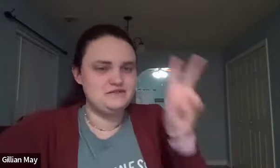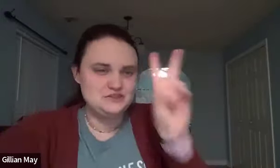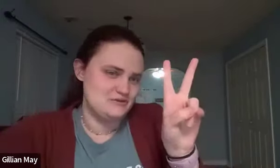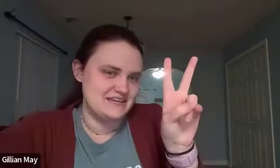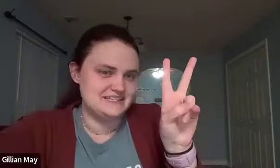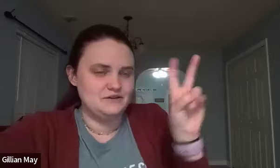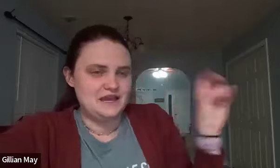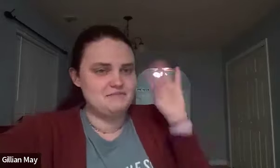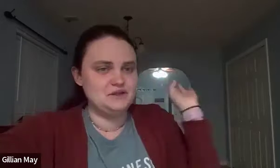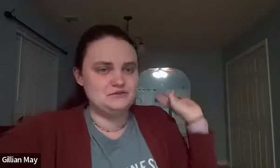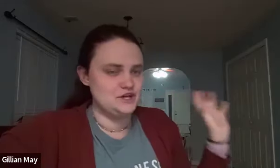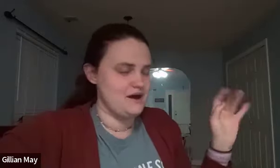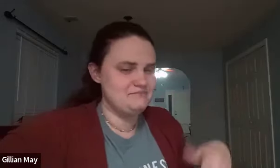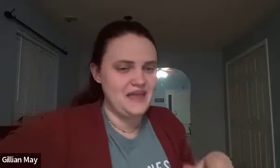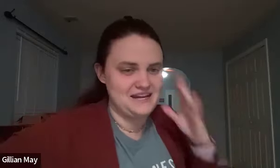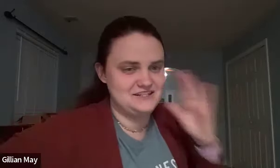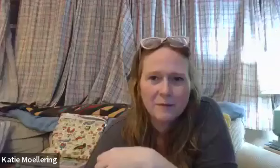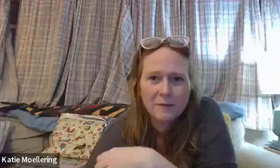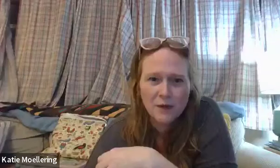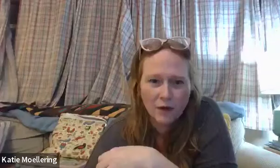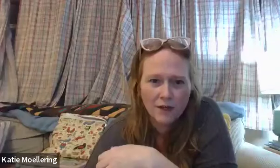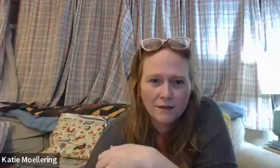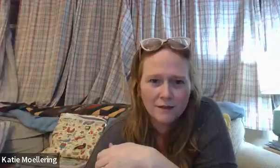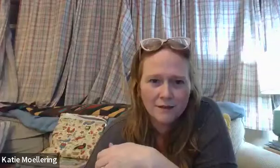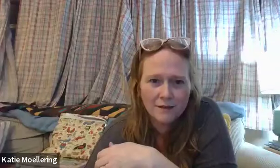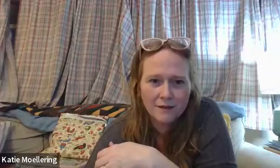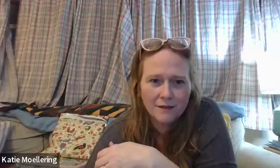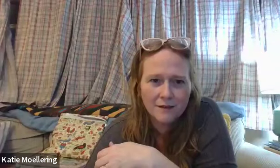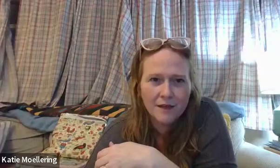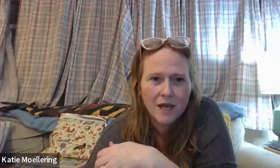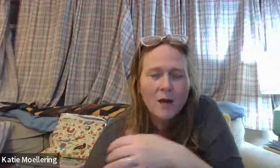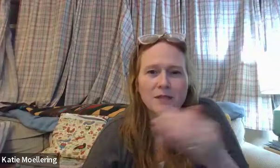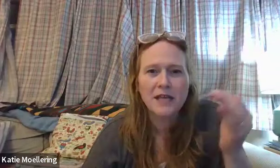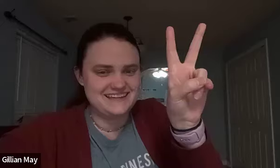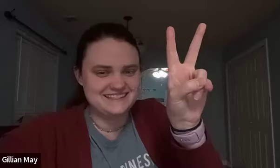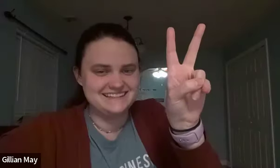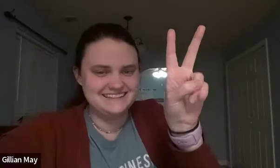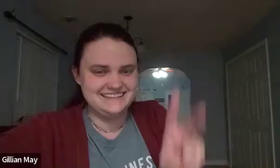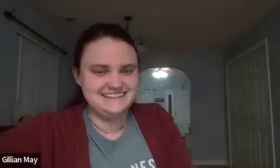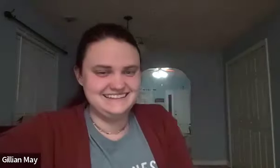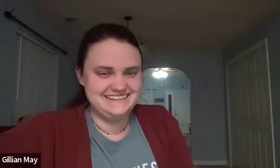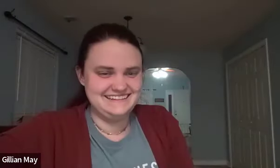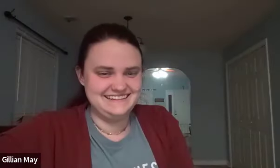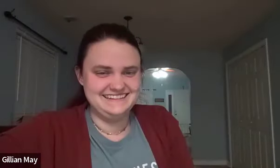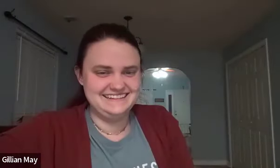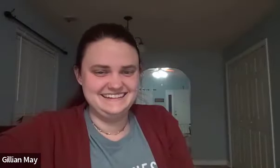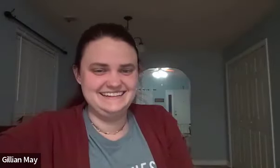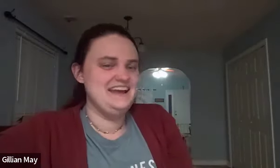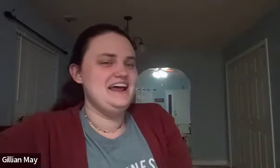you do this, it'll like have balloons show up. Wait, is that what's going on? Yeah, yeah. I was like, do all these people have birthdays? What the heck is